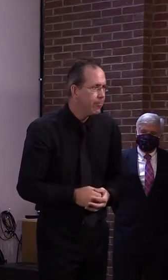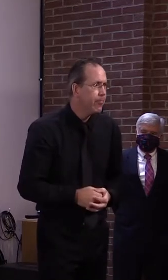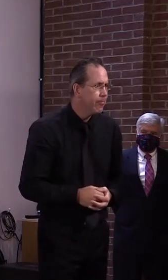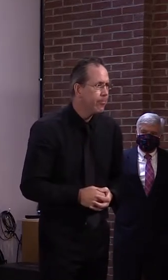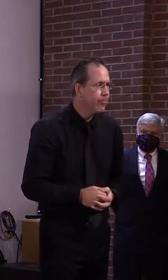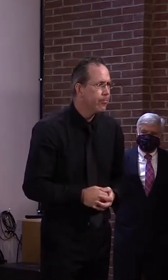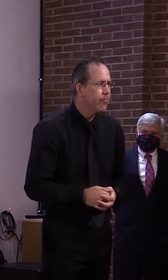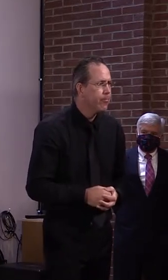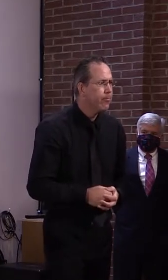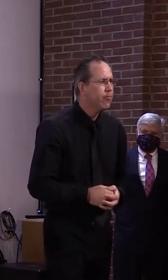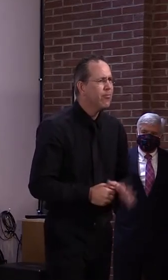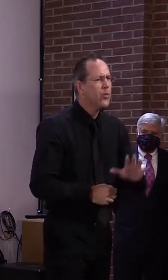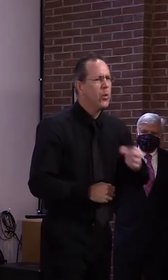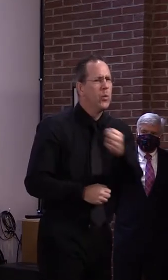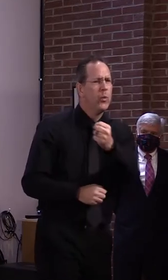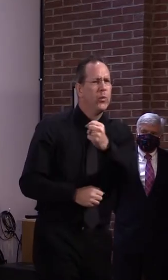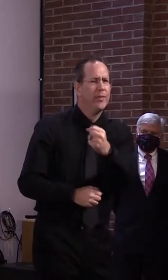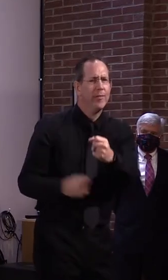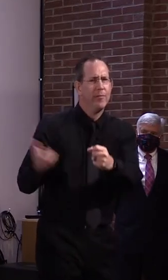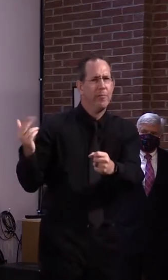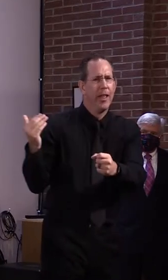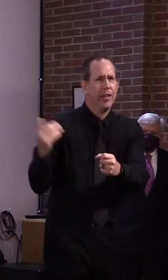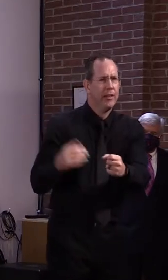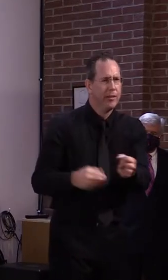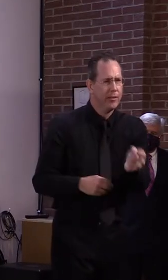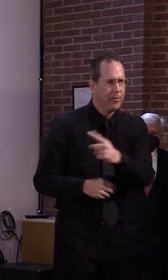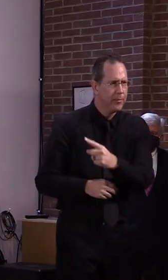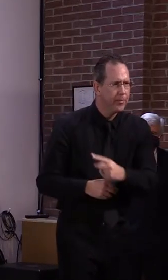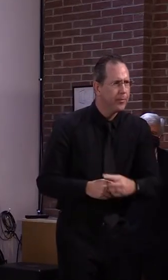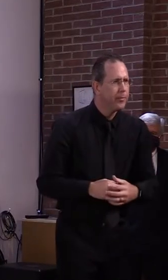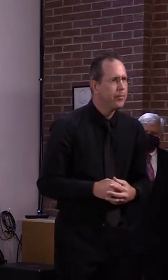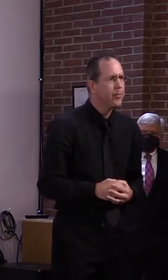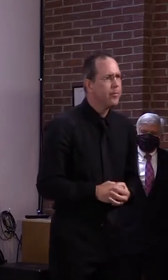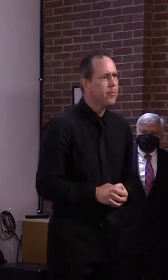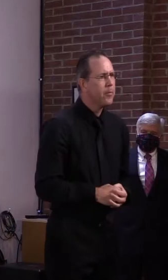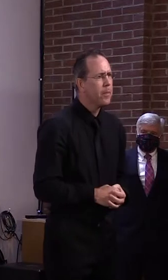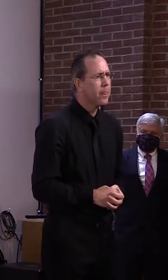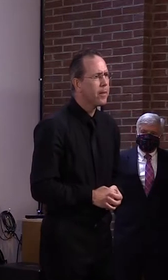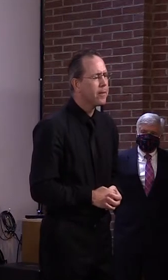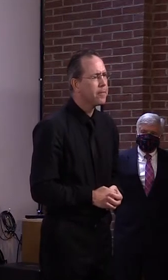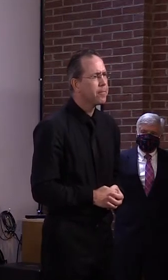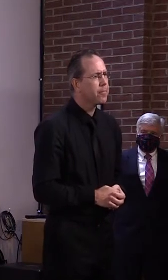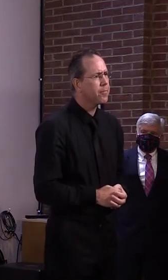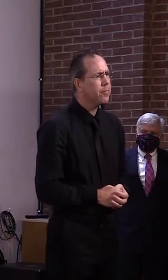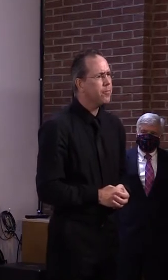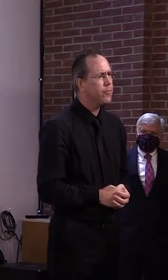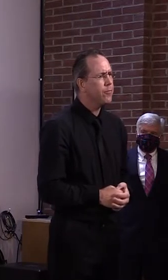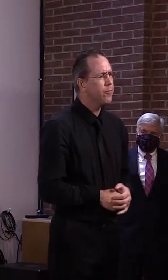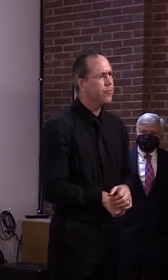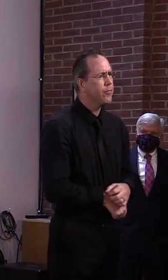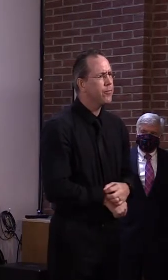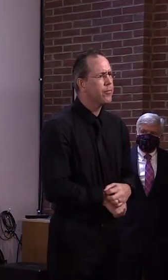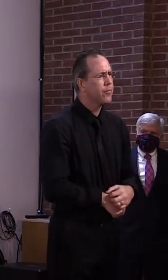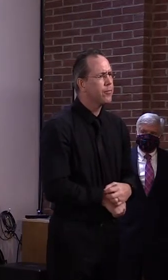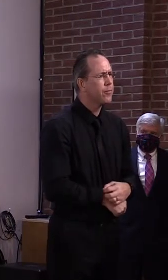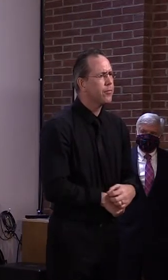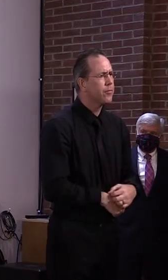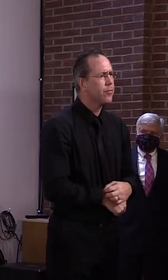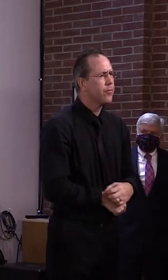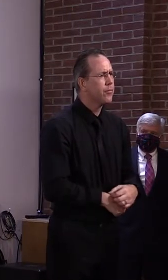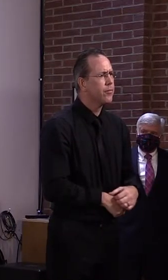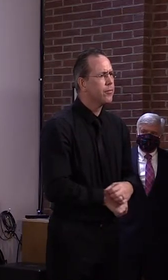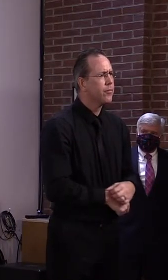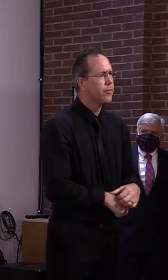So is it fair to say for the moment we don't have clear data weighing with the risk of these kids wearing the mask versus not wearing the mask in